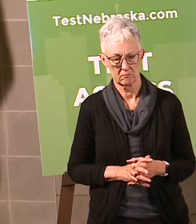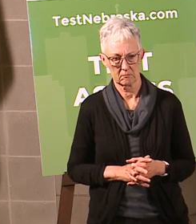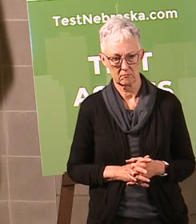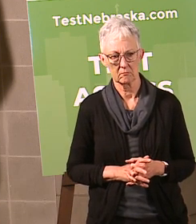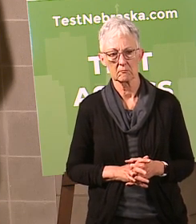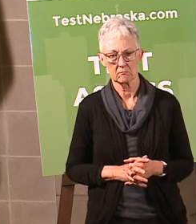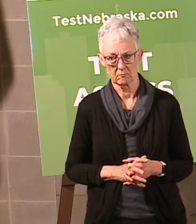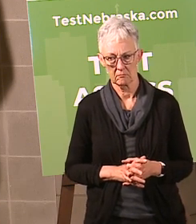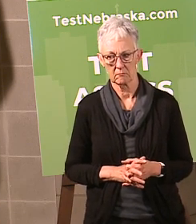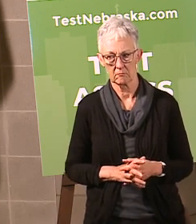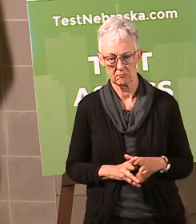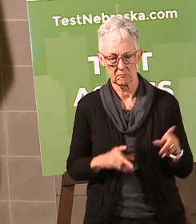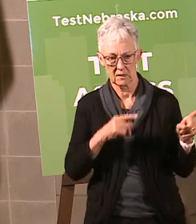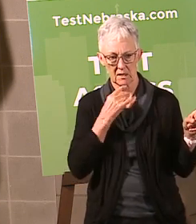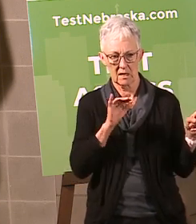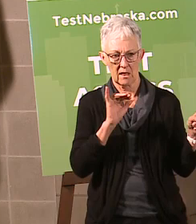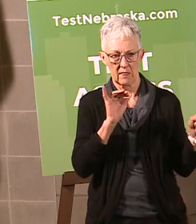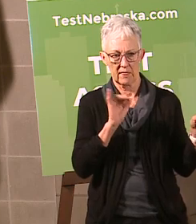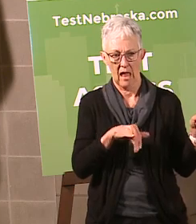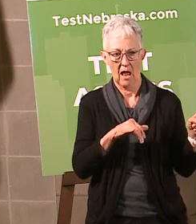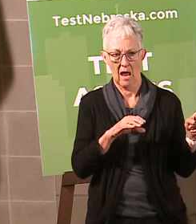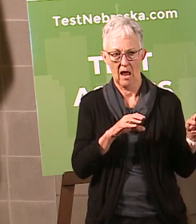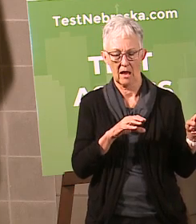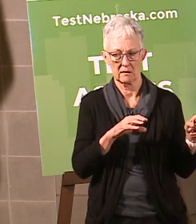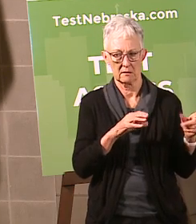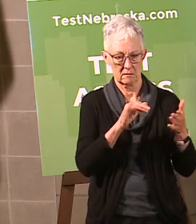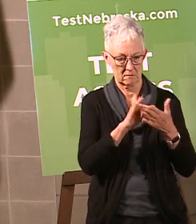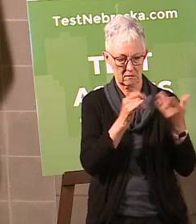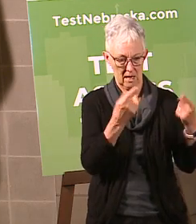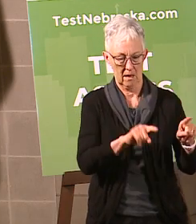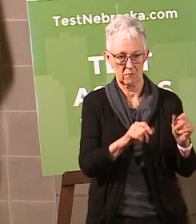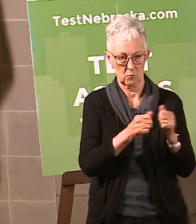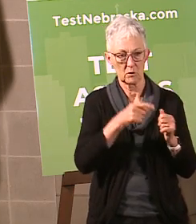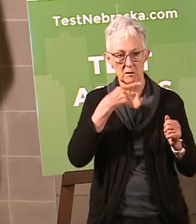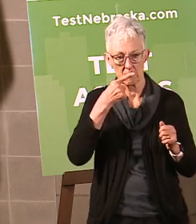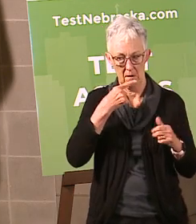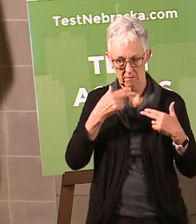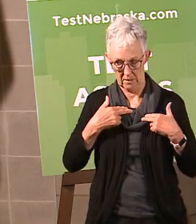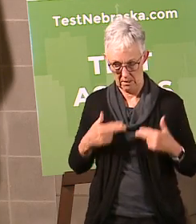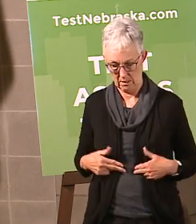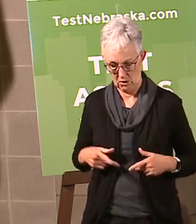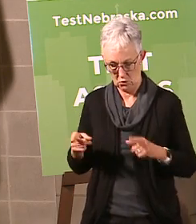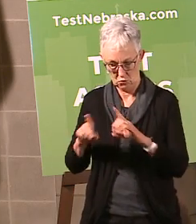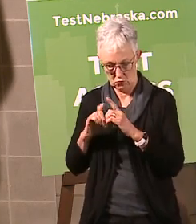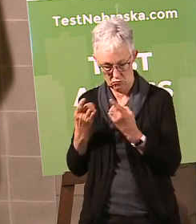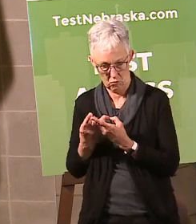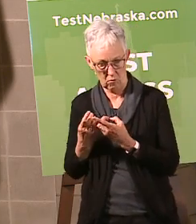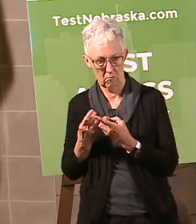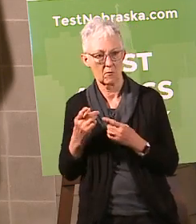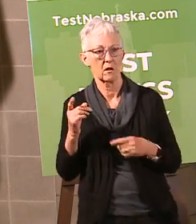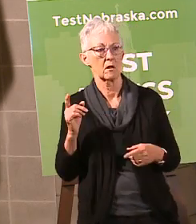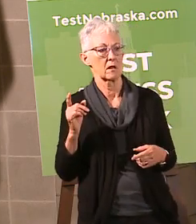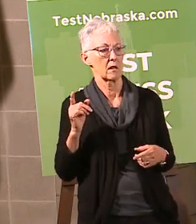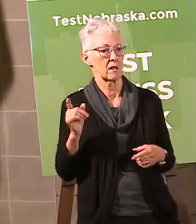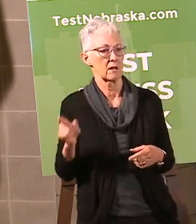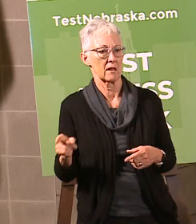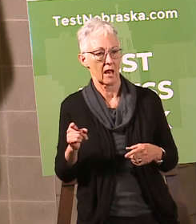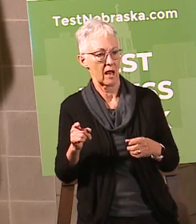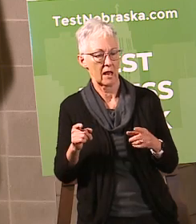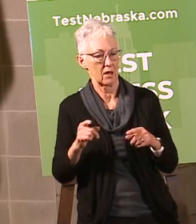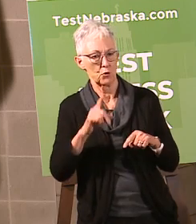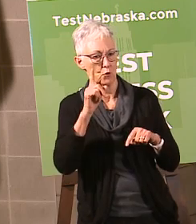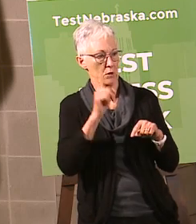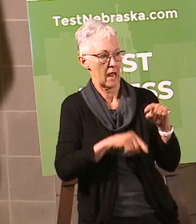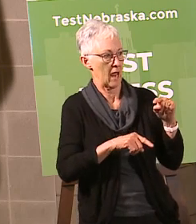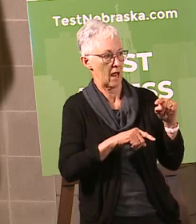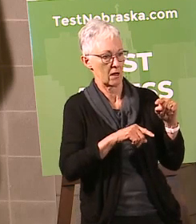it? Sure, that was a mistake by the local public health department person, because you can't go in and